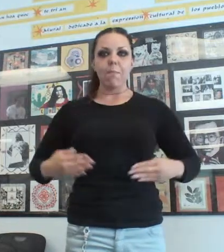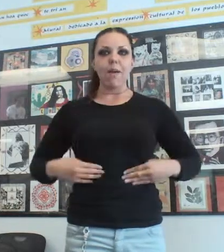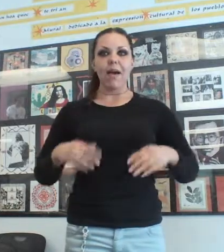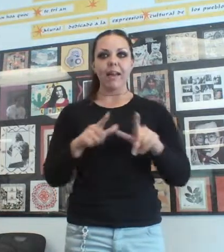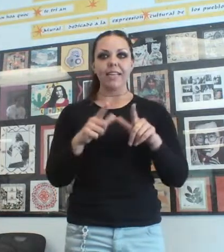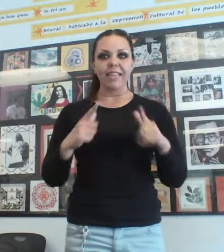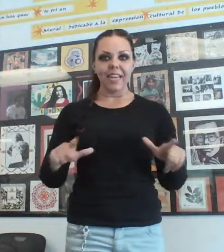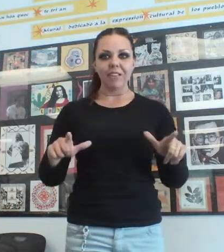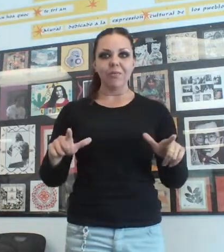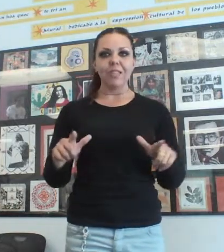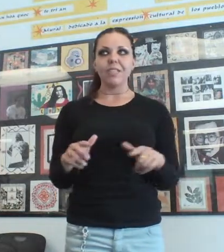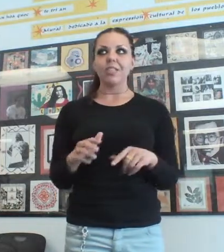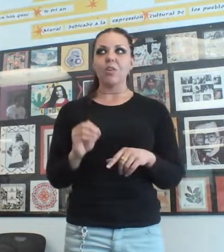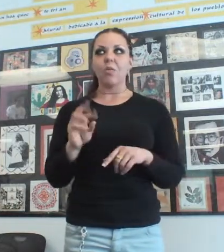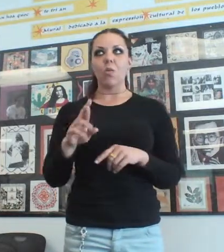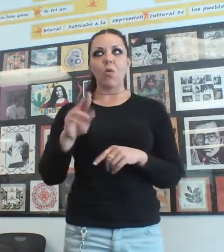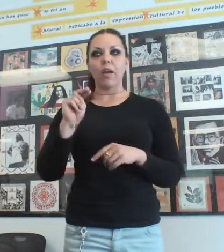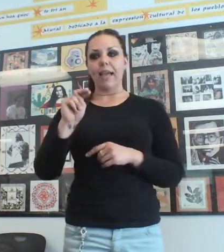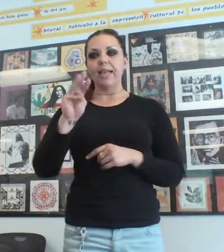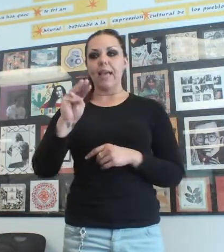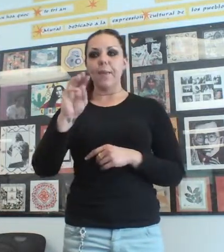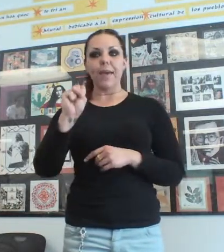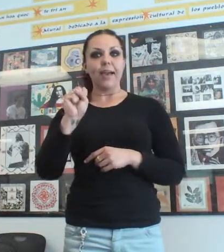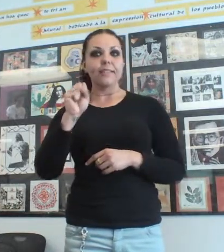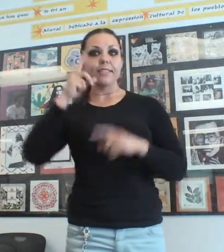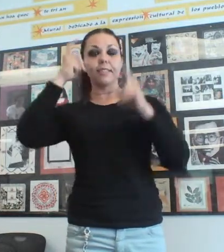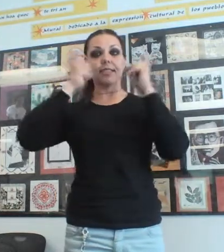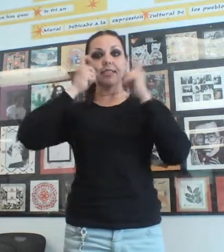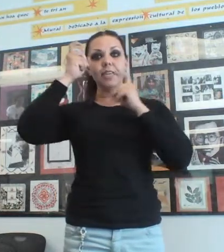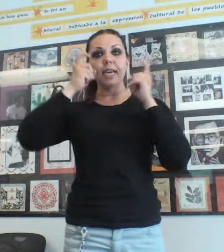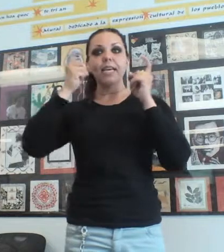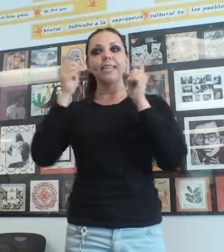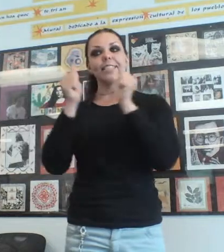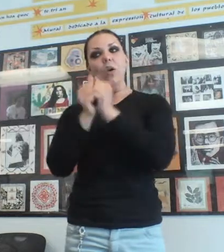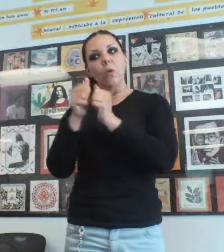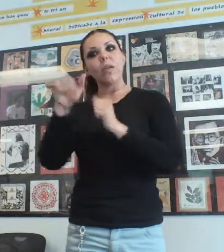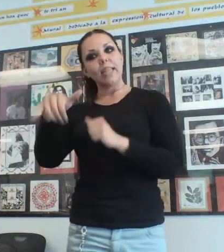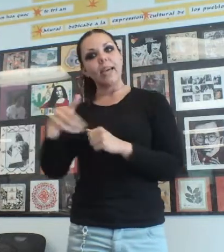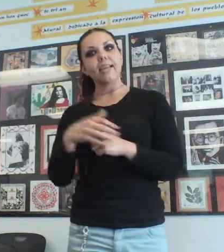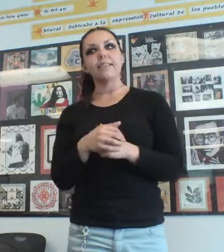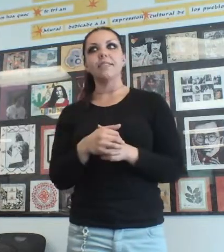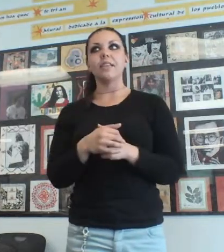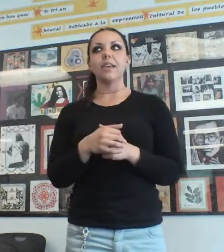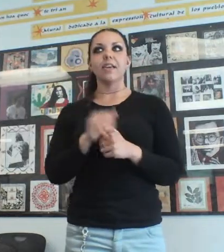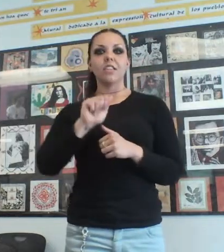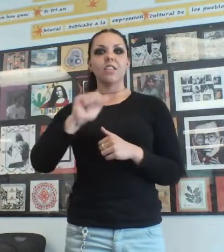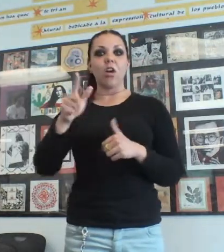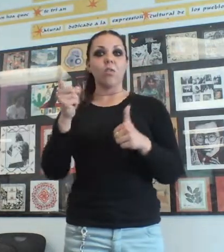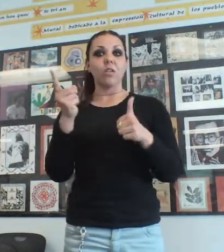go with it that modifies the word a little bit. I recognize that. It's all preliminary processing.